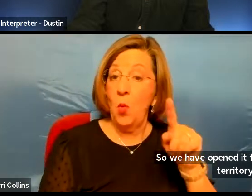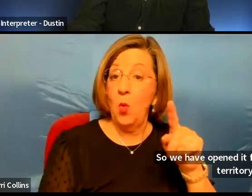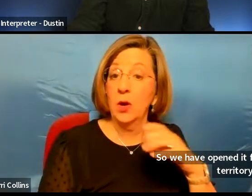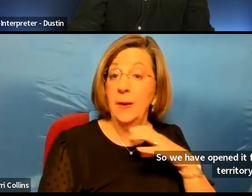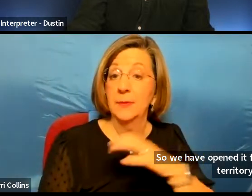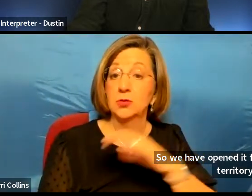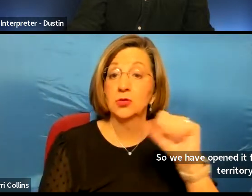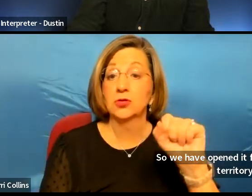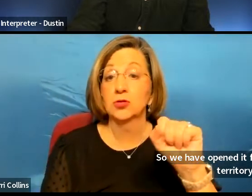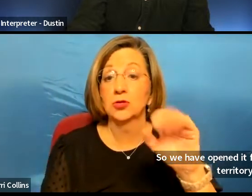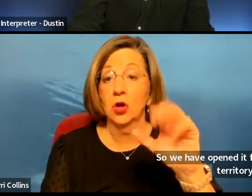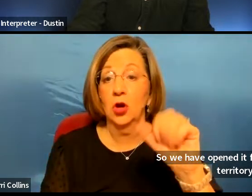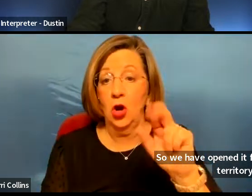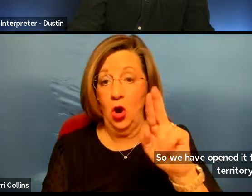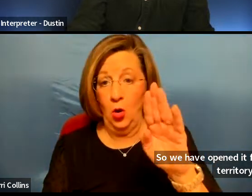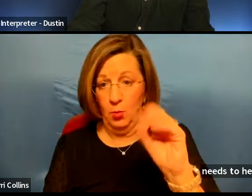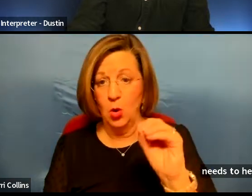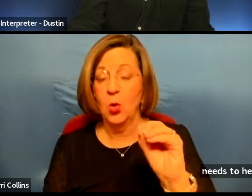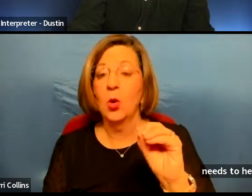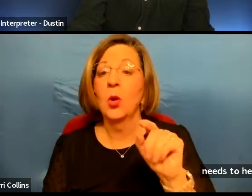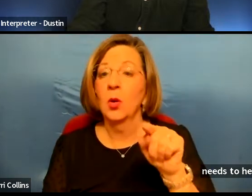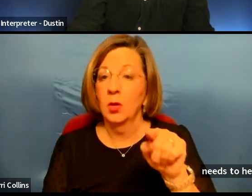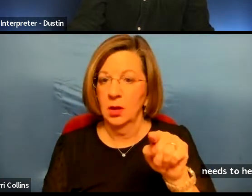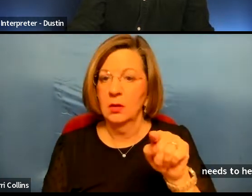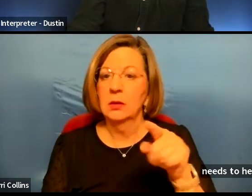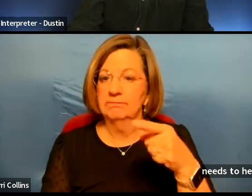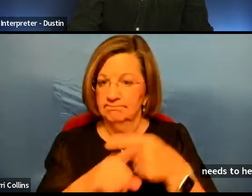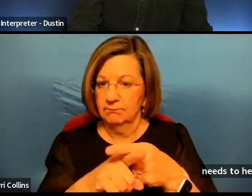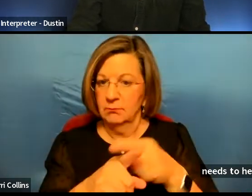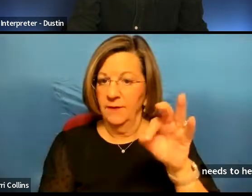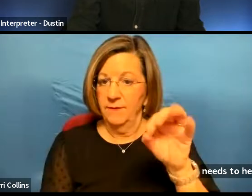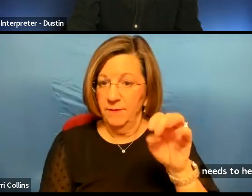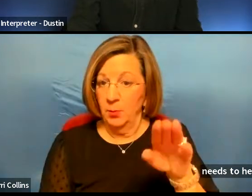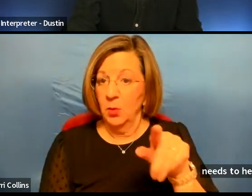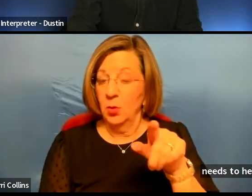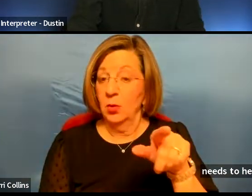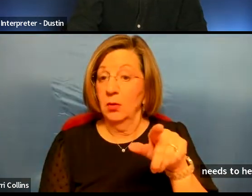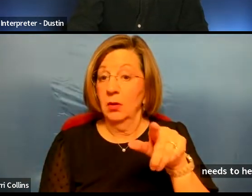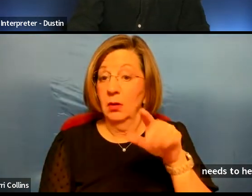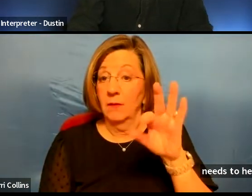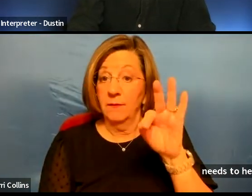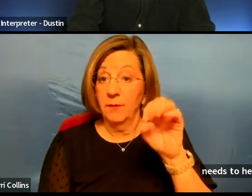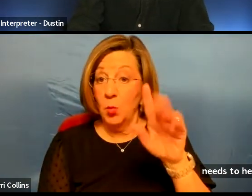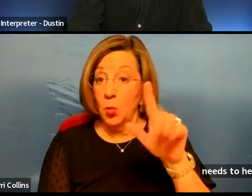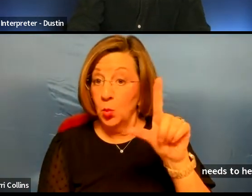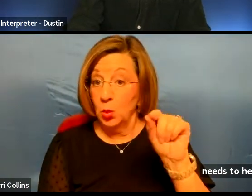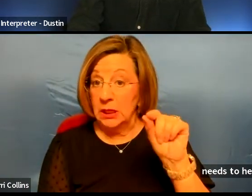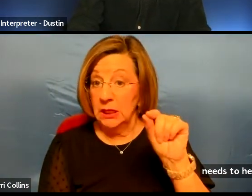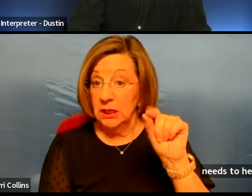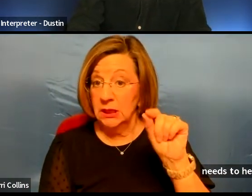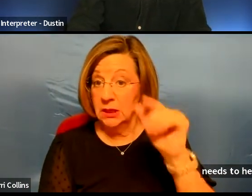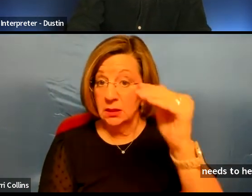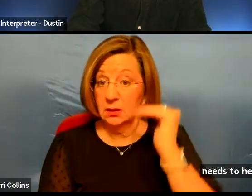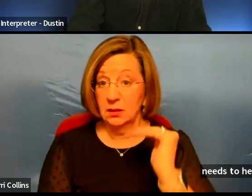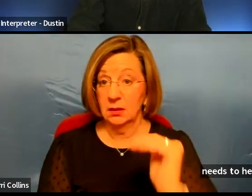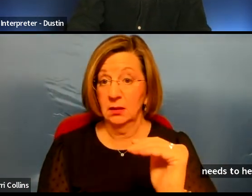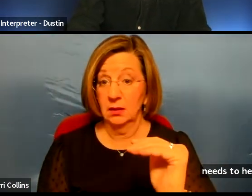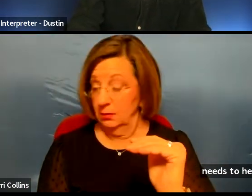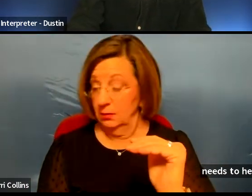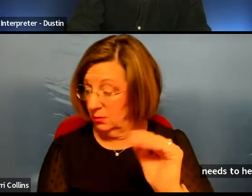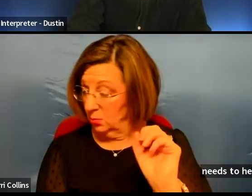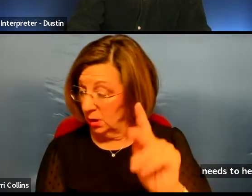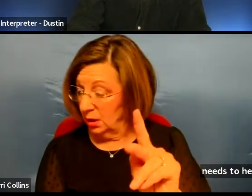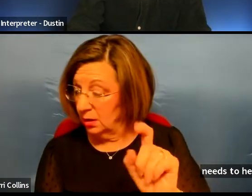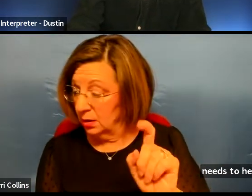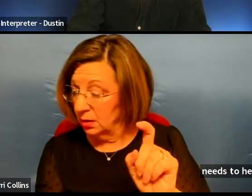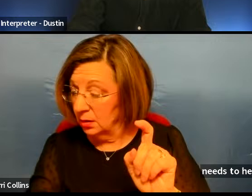Sherry here. For Commissioner Scarborough, she has a conflict in February. How about